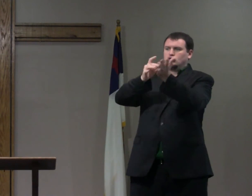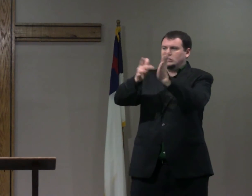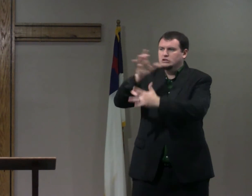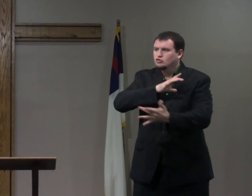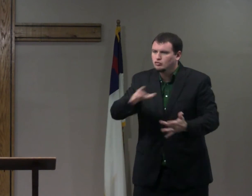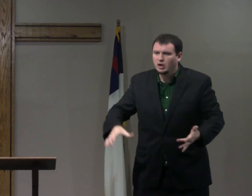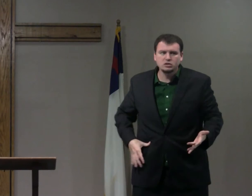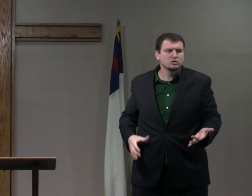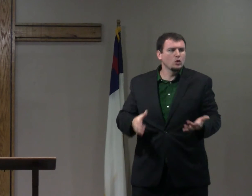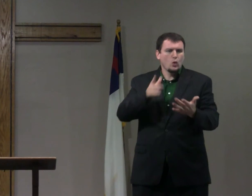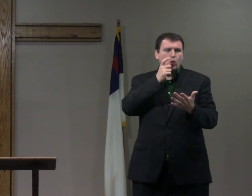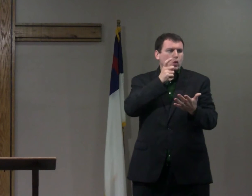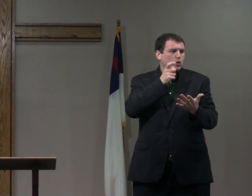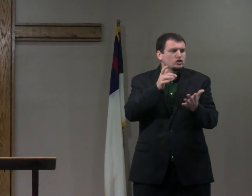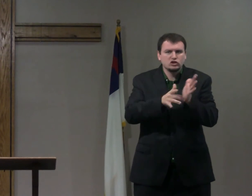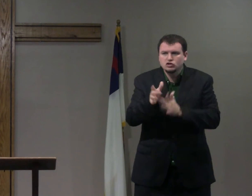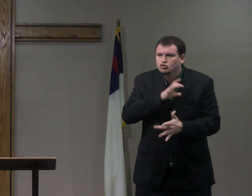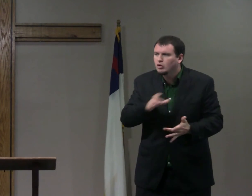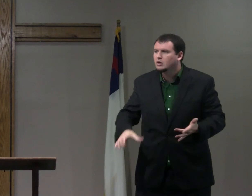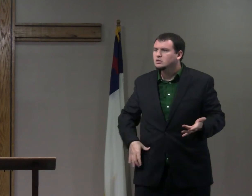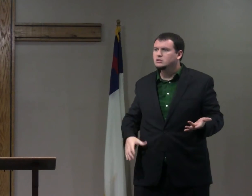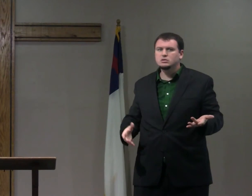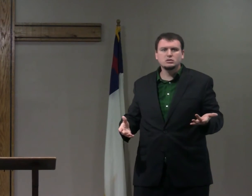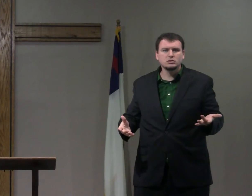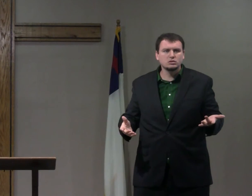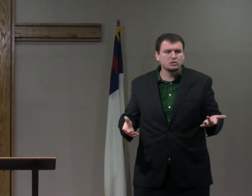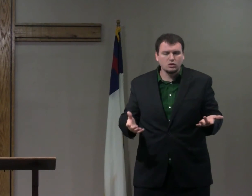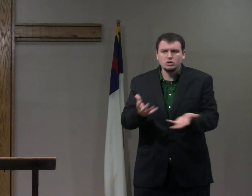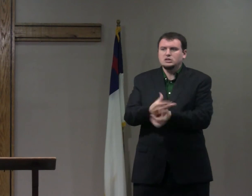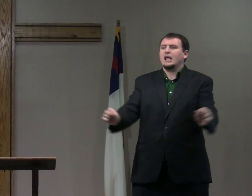the people there to learn about Jesus and who Jesus Christ is